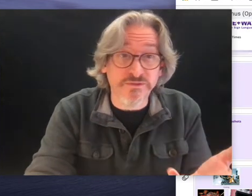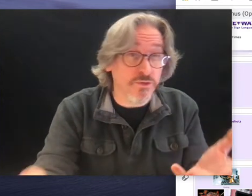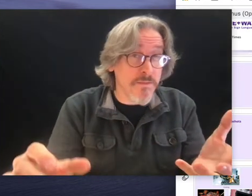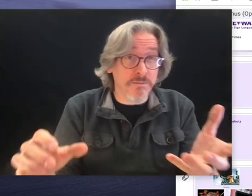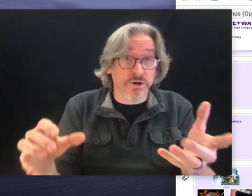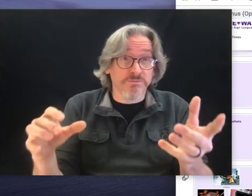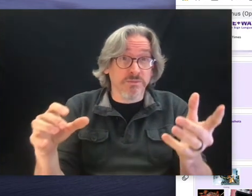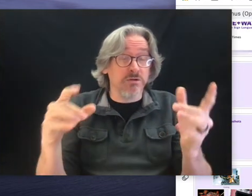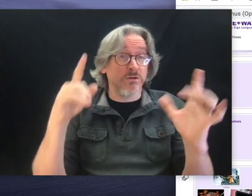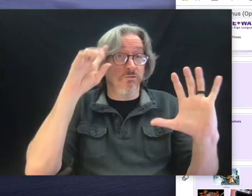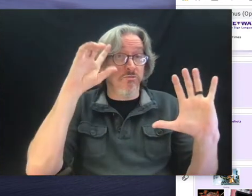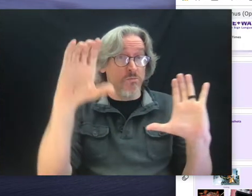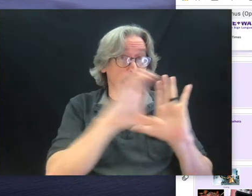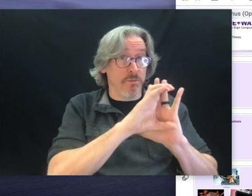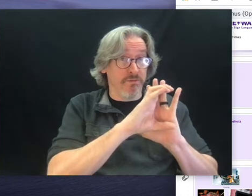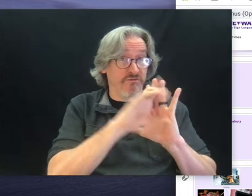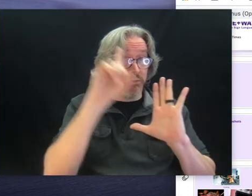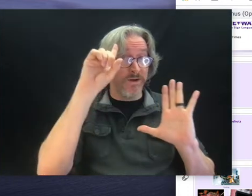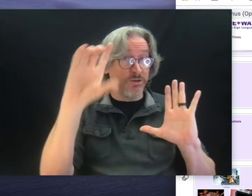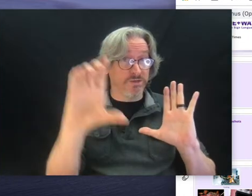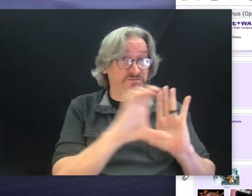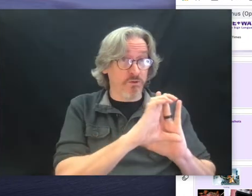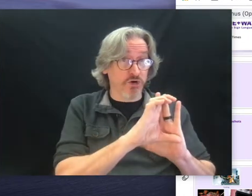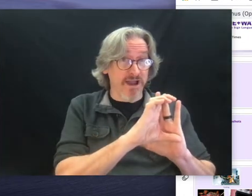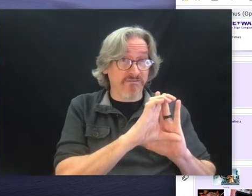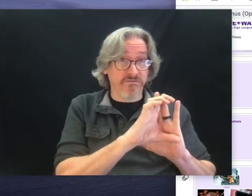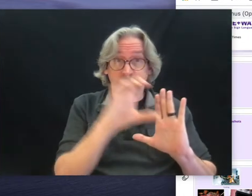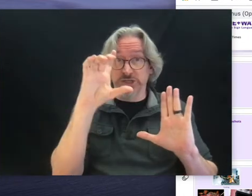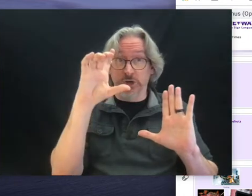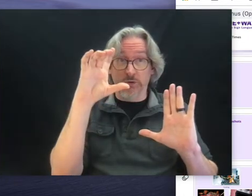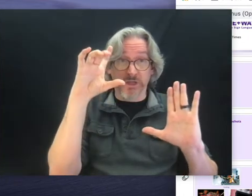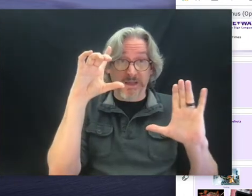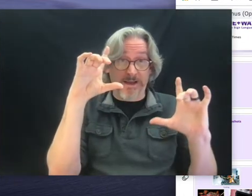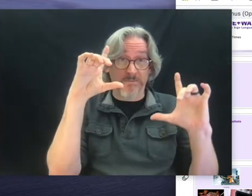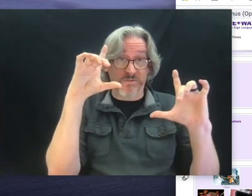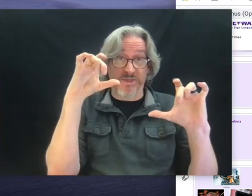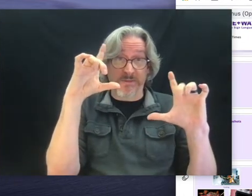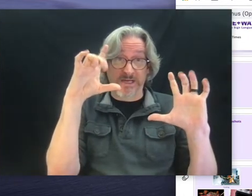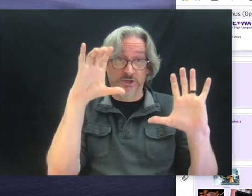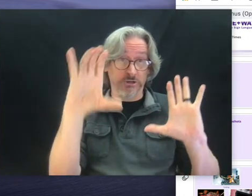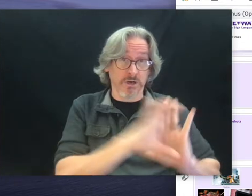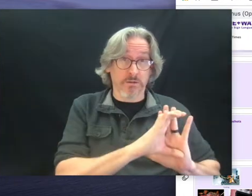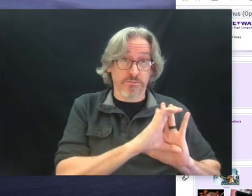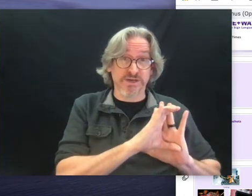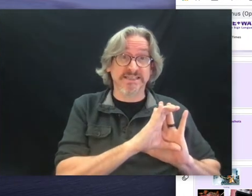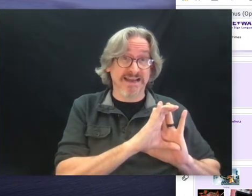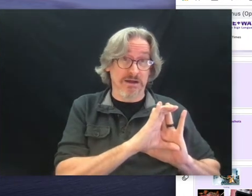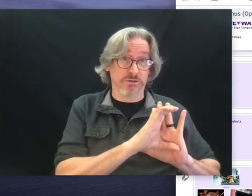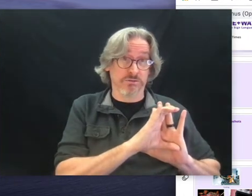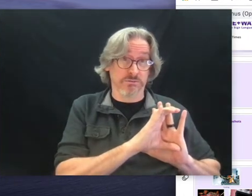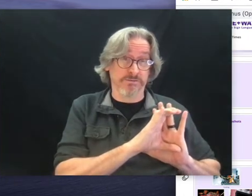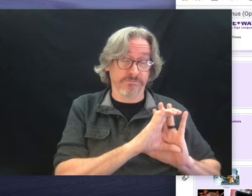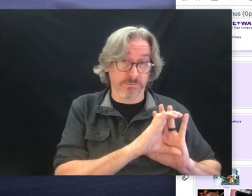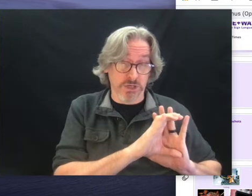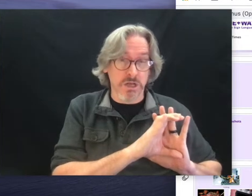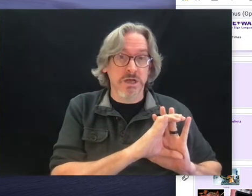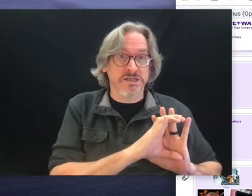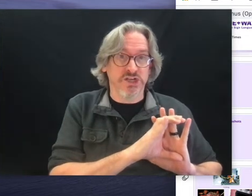So if you remember, before we used photograph, so it comes from the picture printed out,